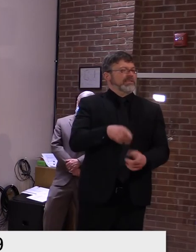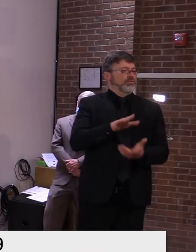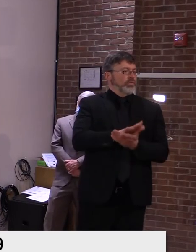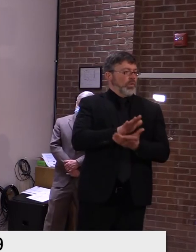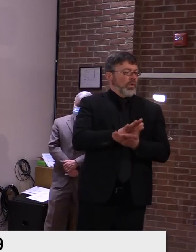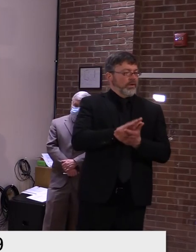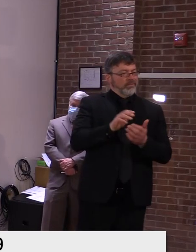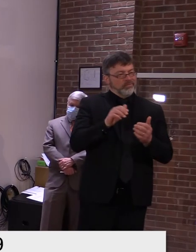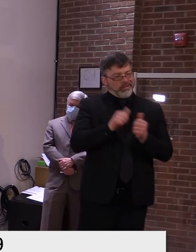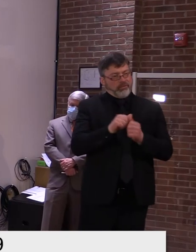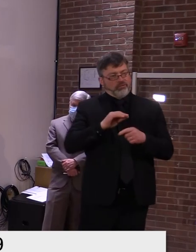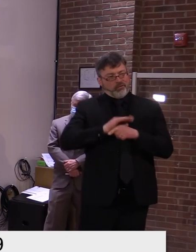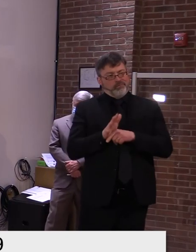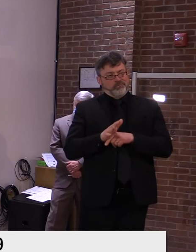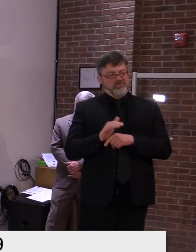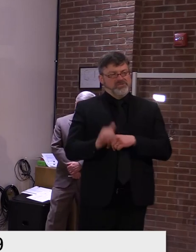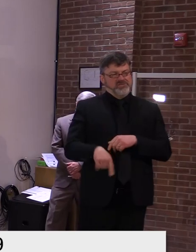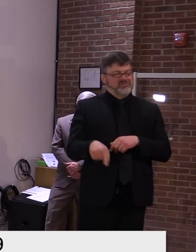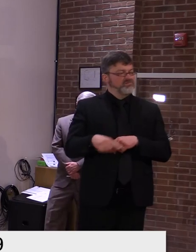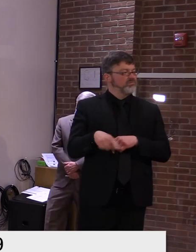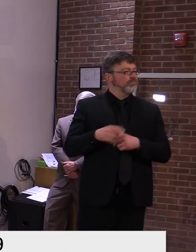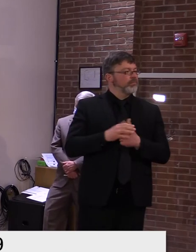state might mandate